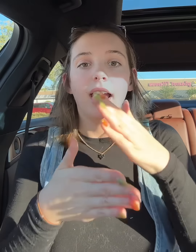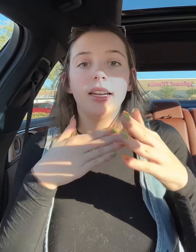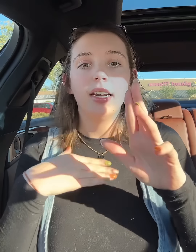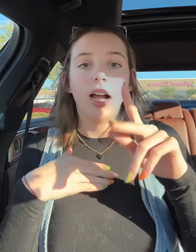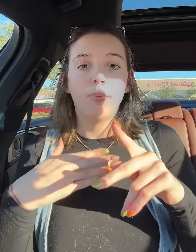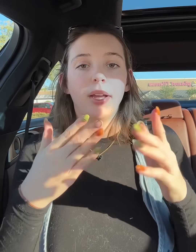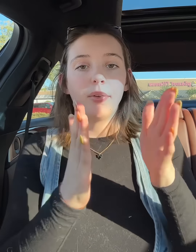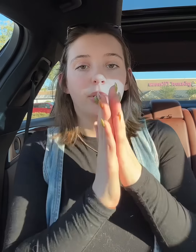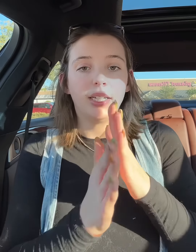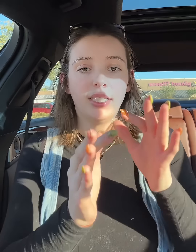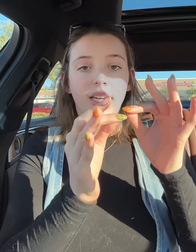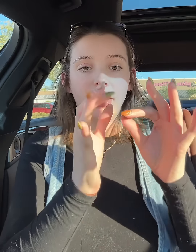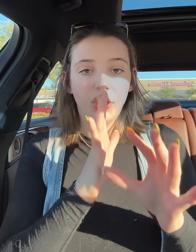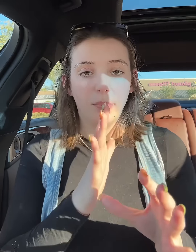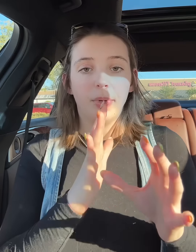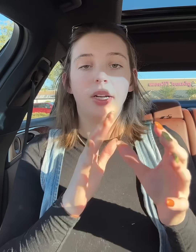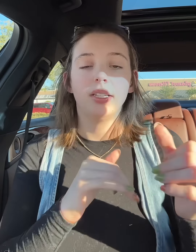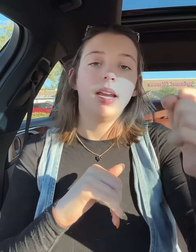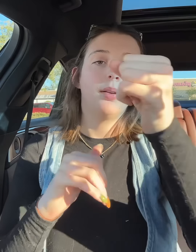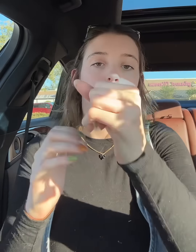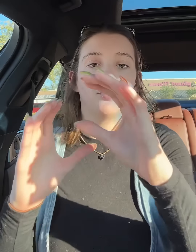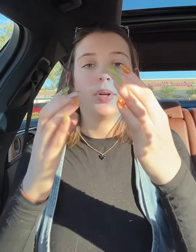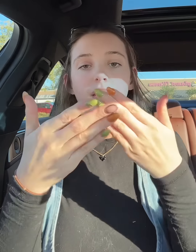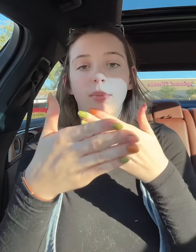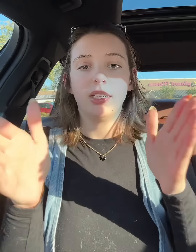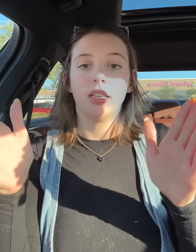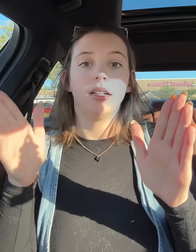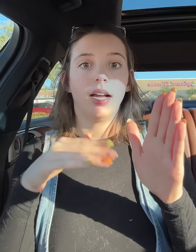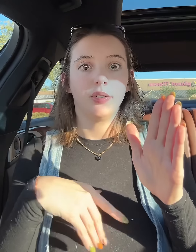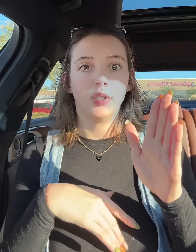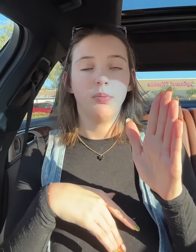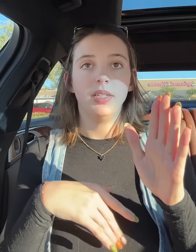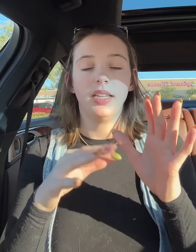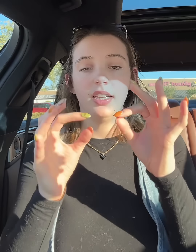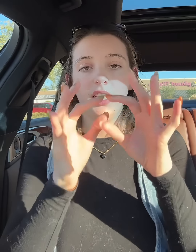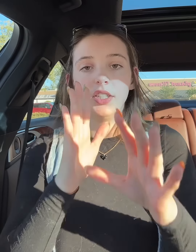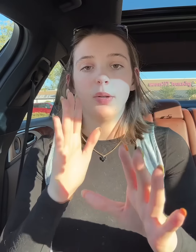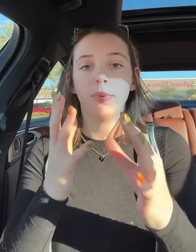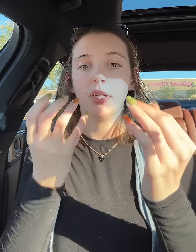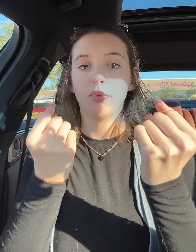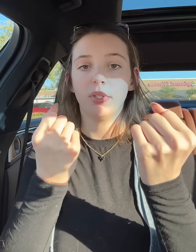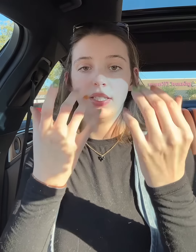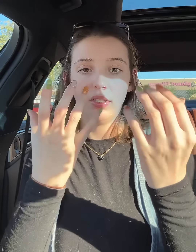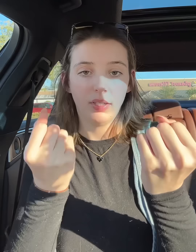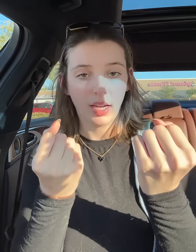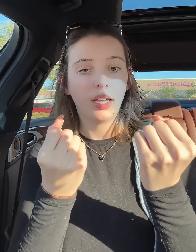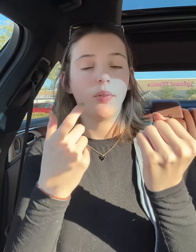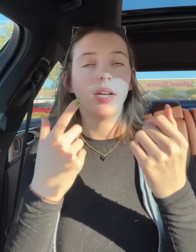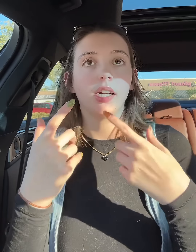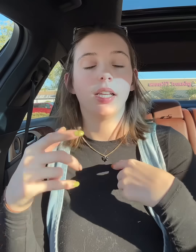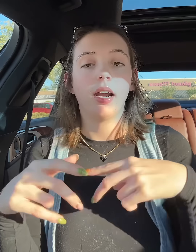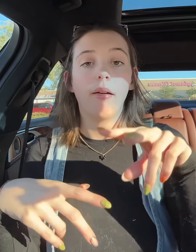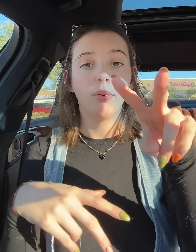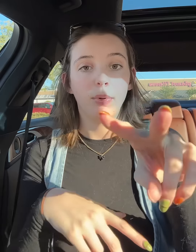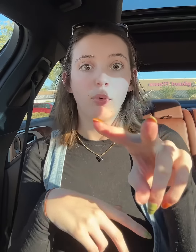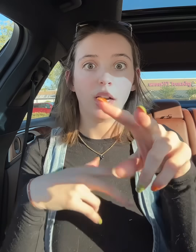ended up requesting interpreters and bringing them into the classrooms, and then the interpreters would do sign language, and then I would be watching